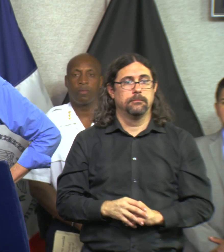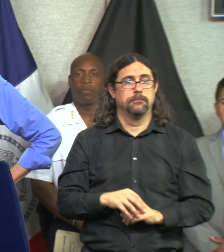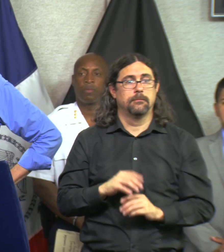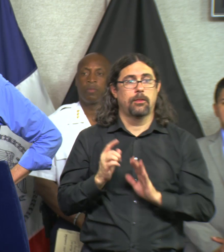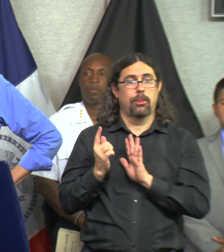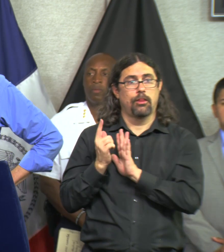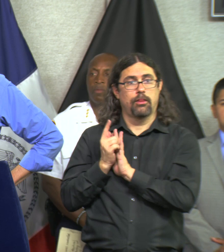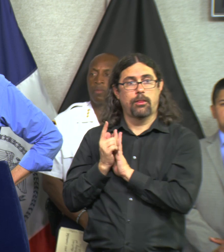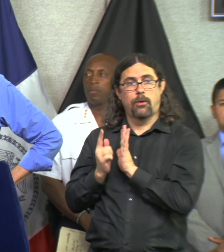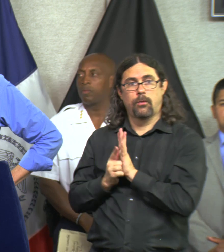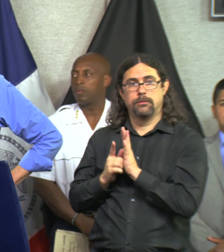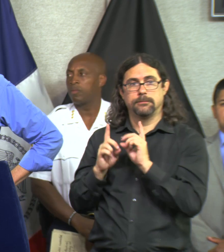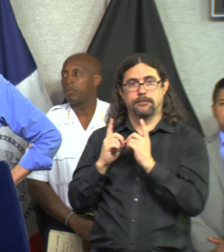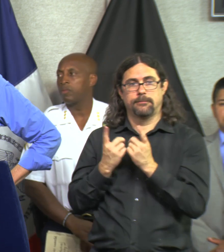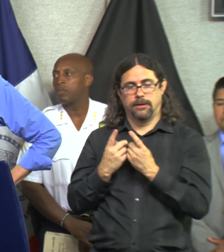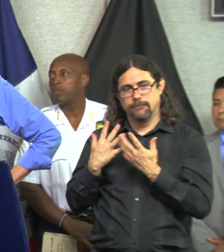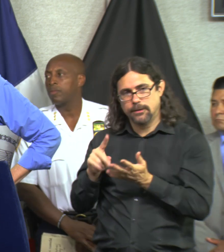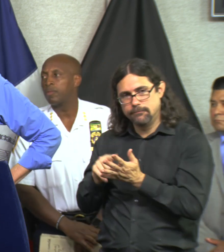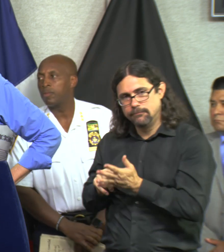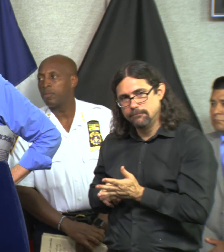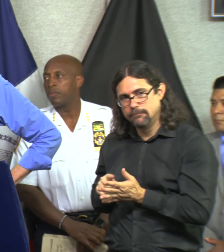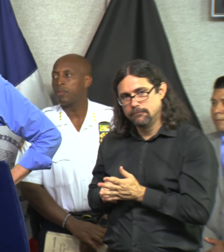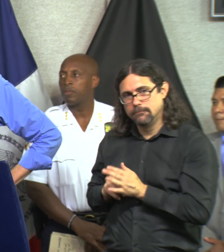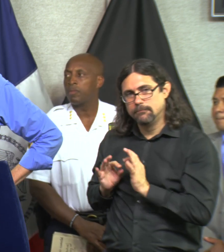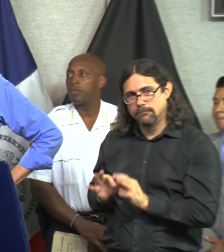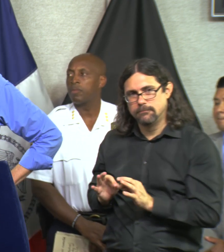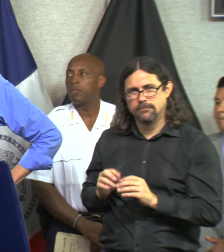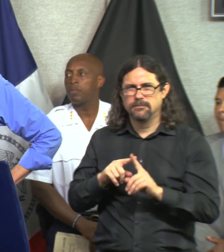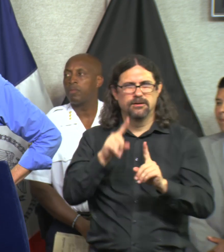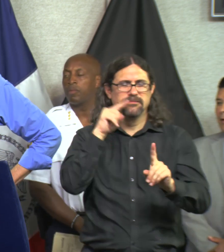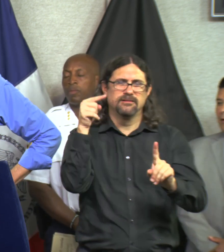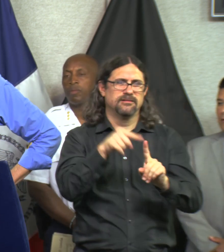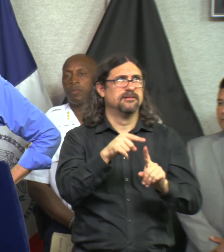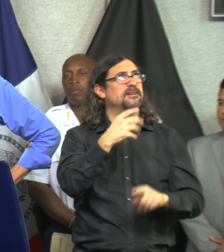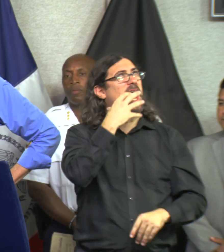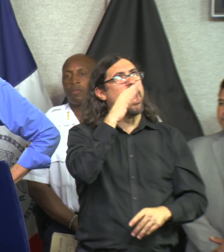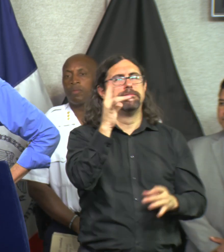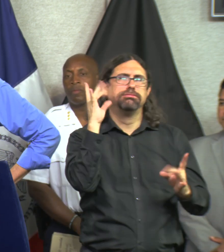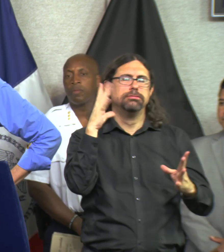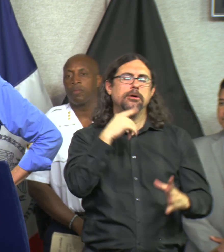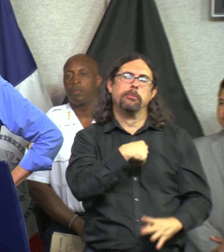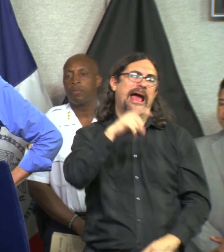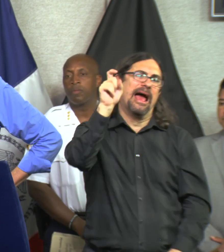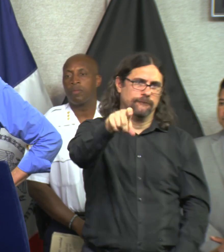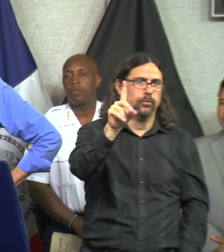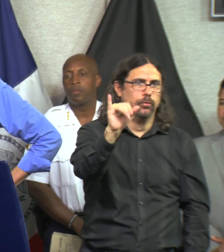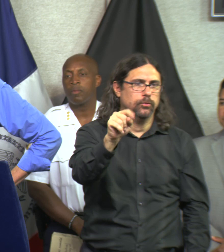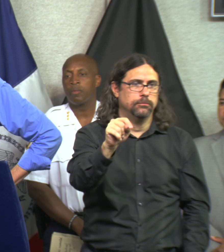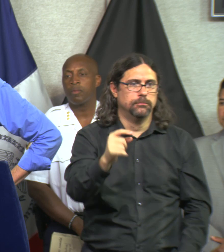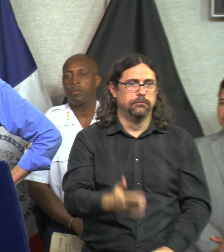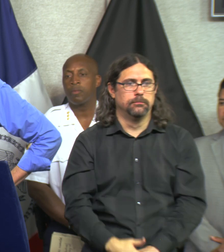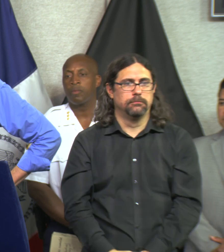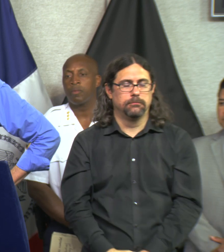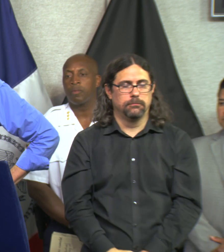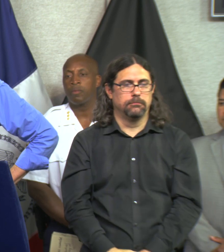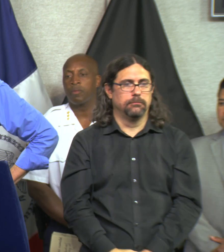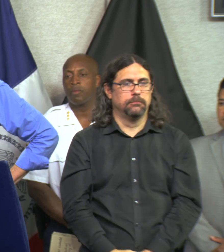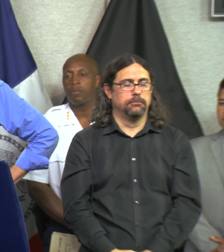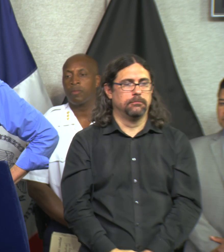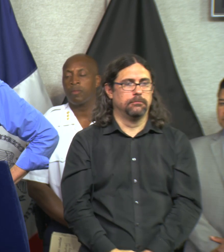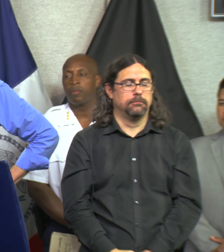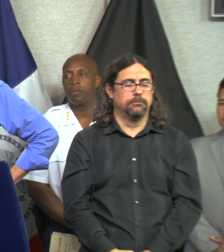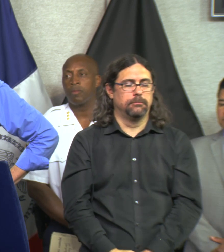declaration. It was a logical, necessary step. And we're doing, again, the same for public sector buildings. In terms